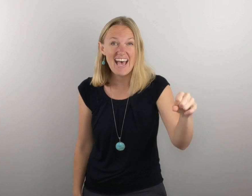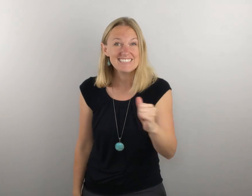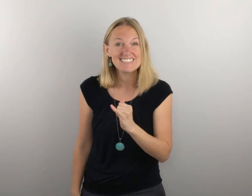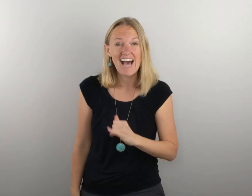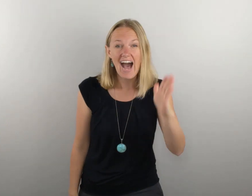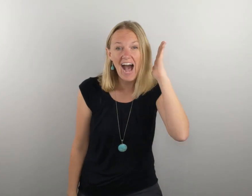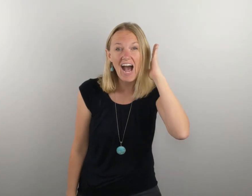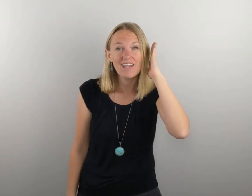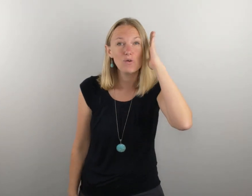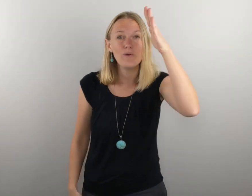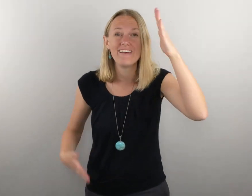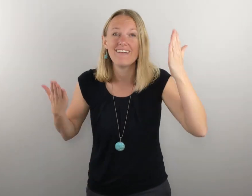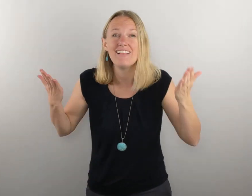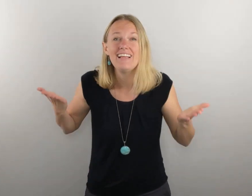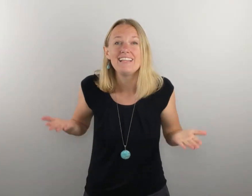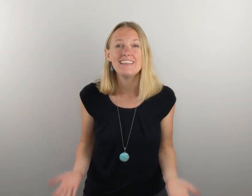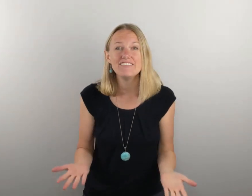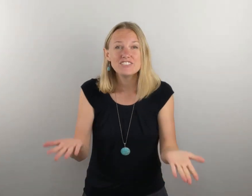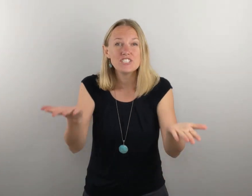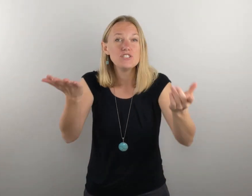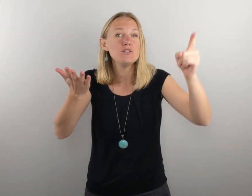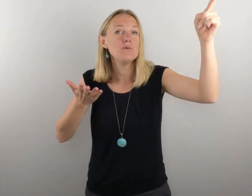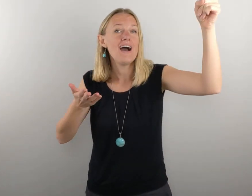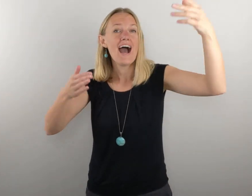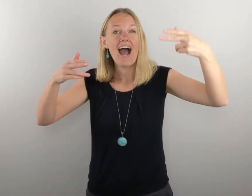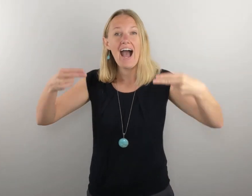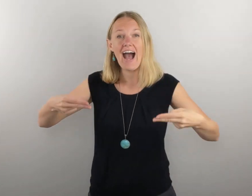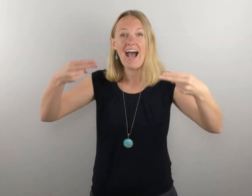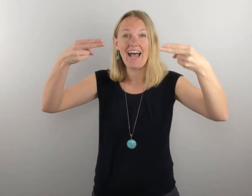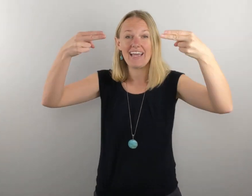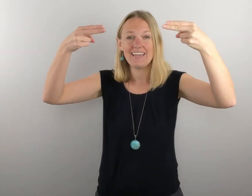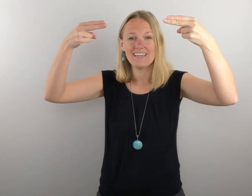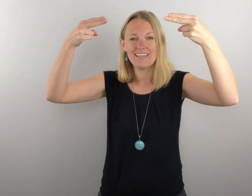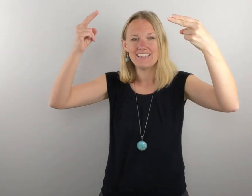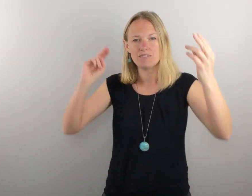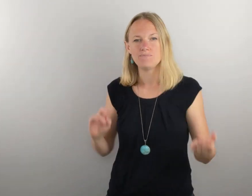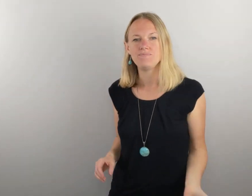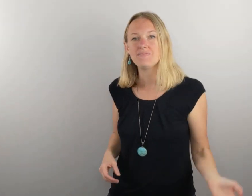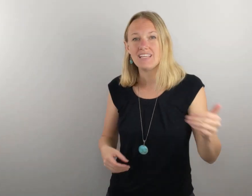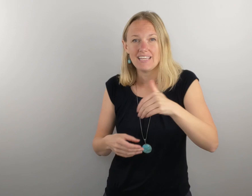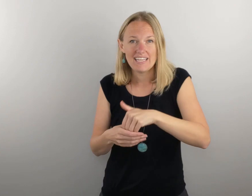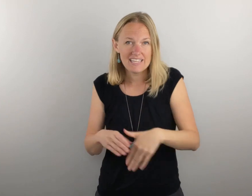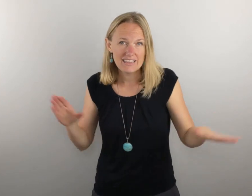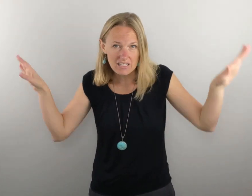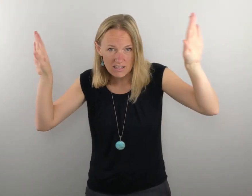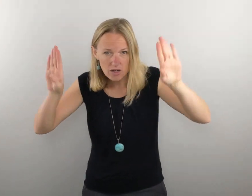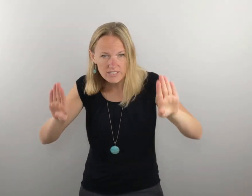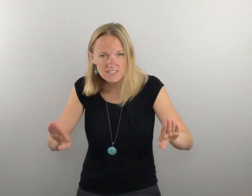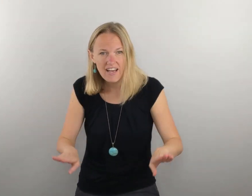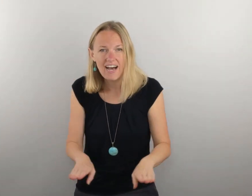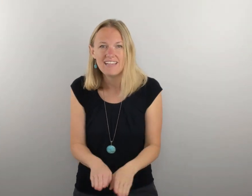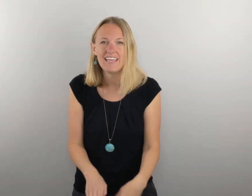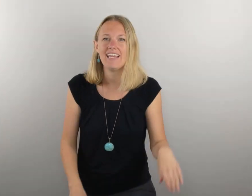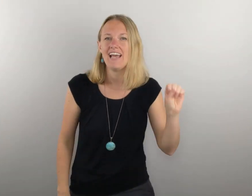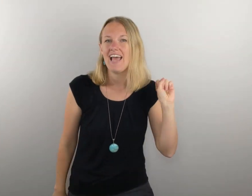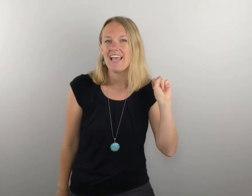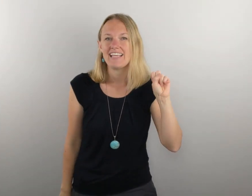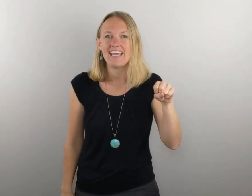yes, I will lift you high in the lowest valley.